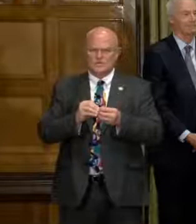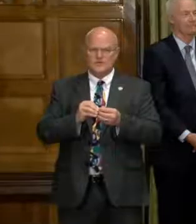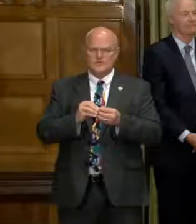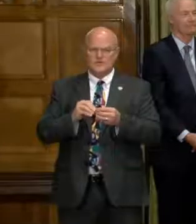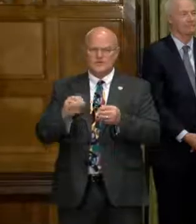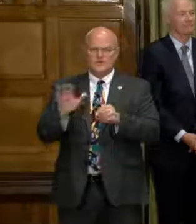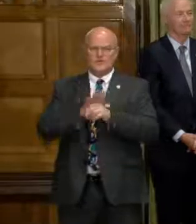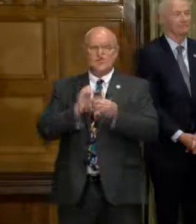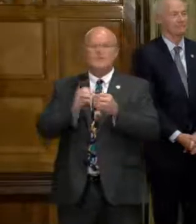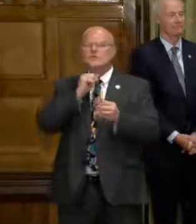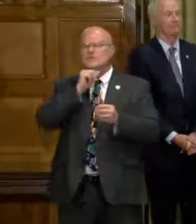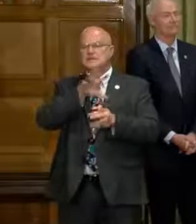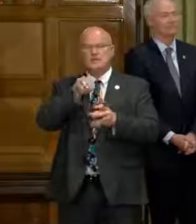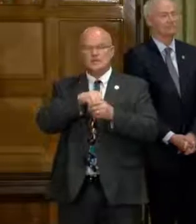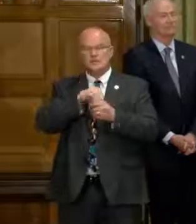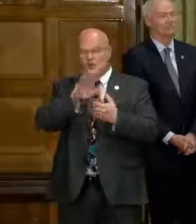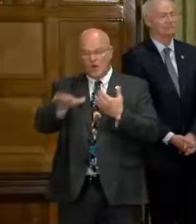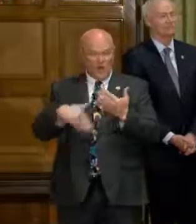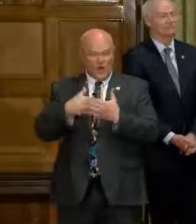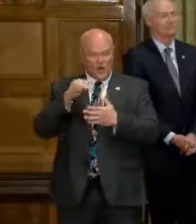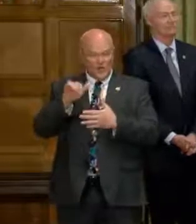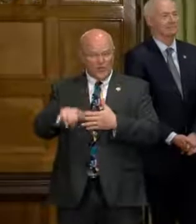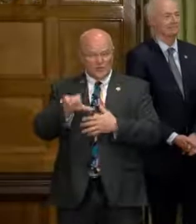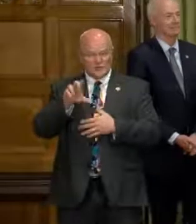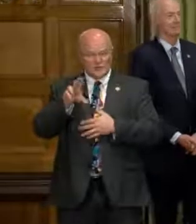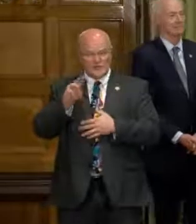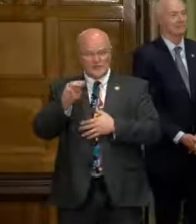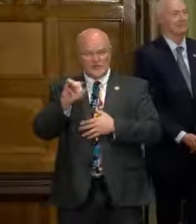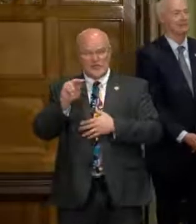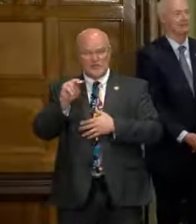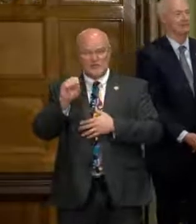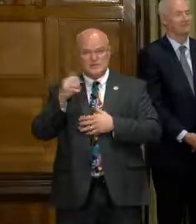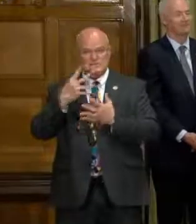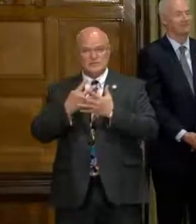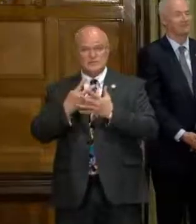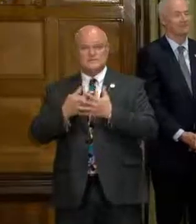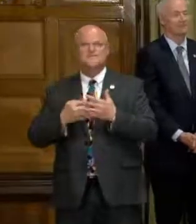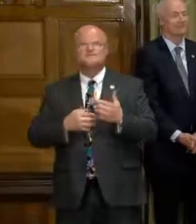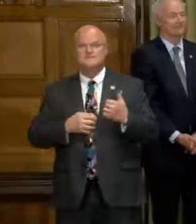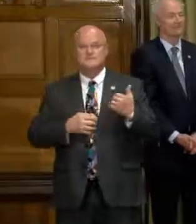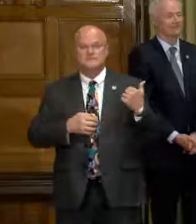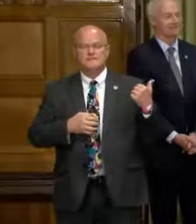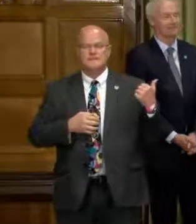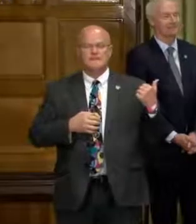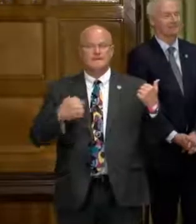that you give didn't include all of those at Cummings? Yes, what I'm saying is